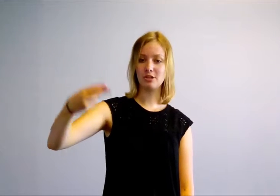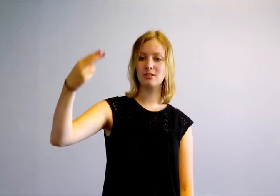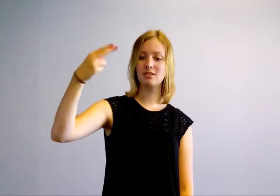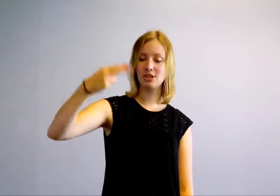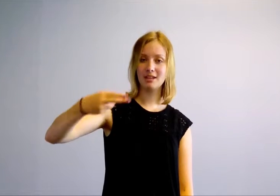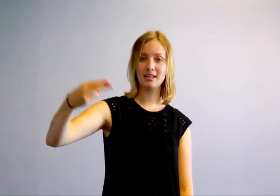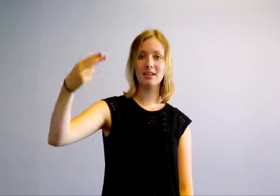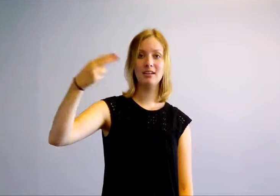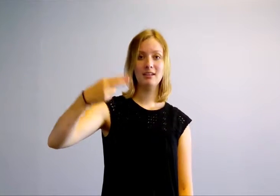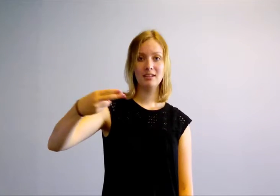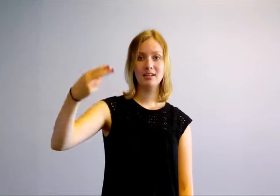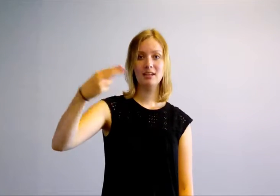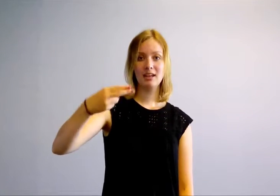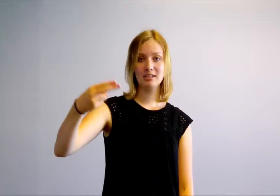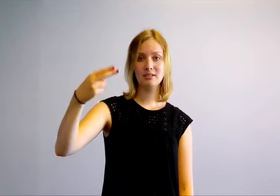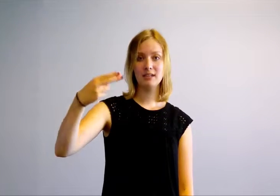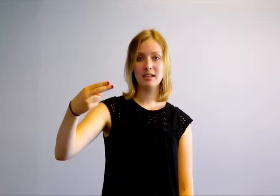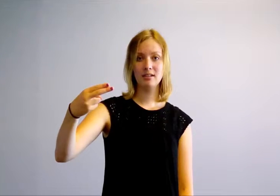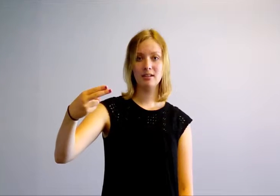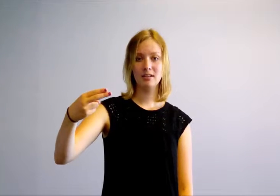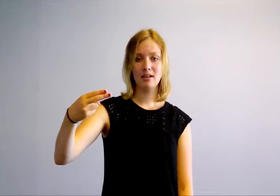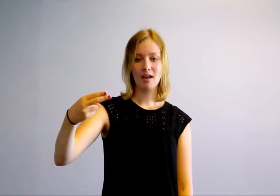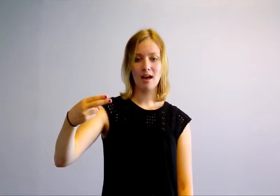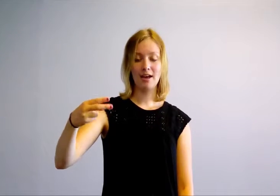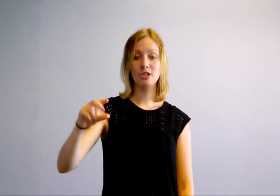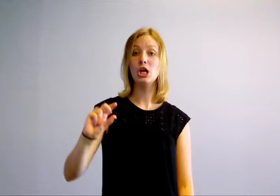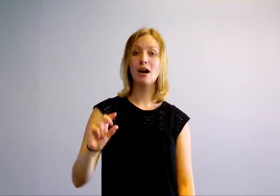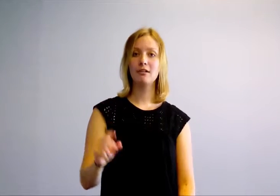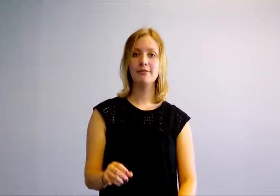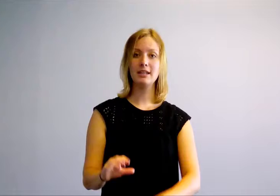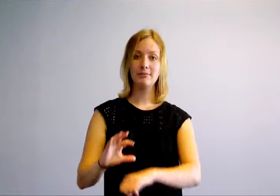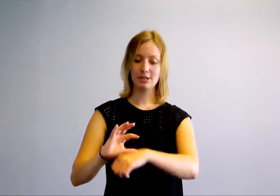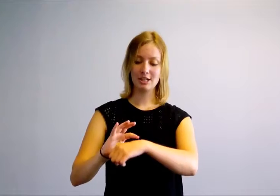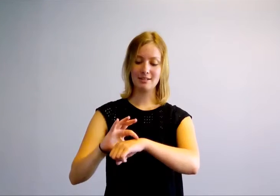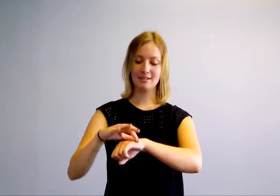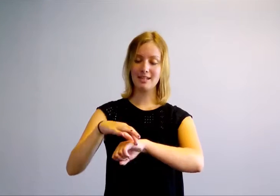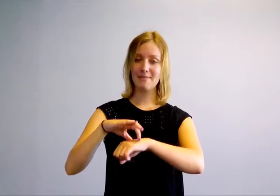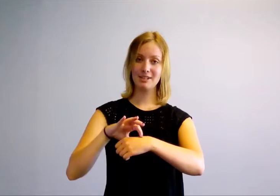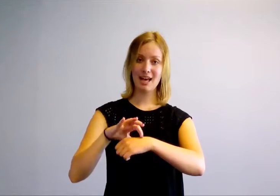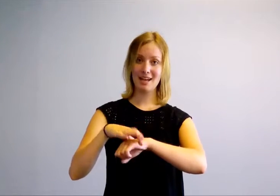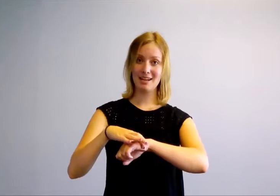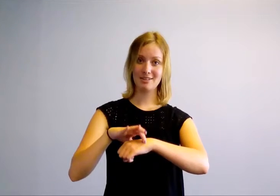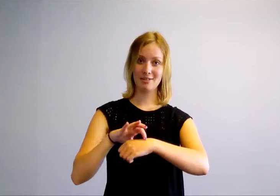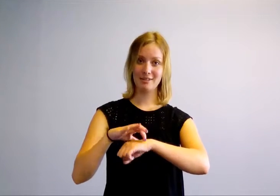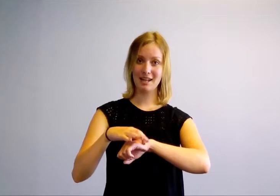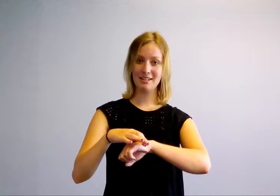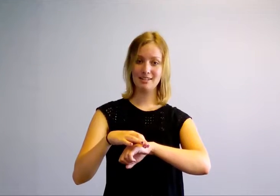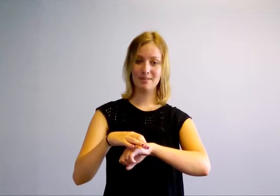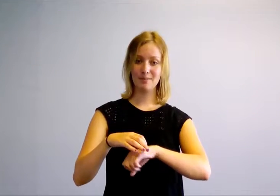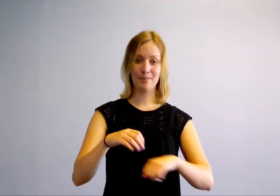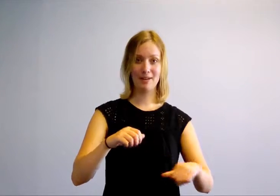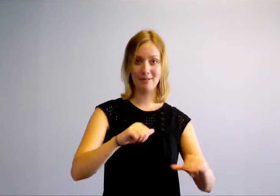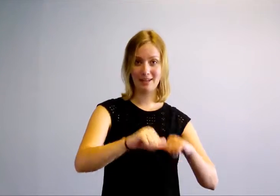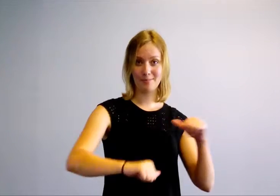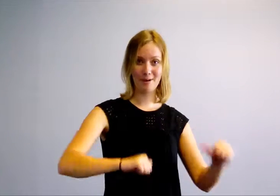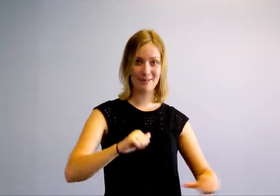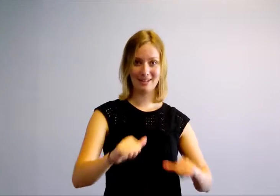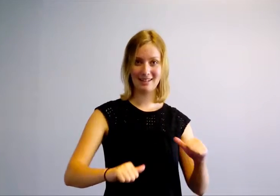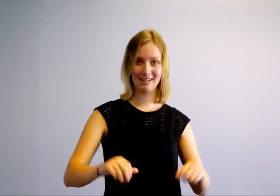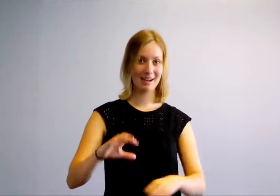just shakes it. History, geography, which is the same sign as earth science, but without the part where we sign